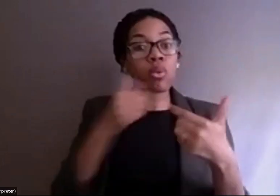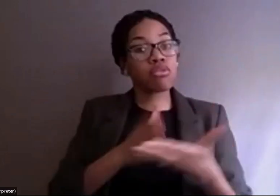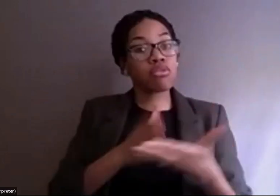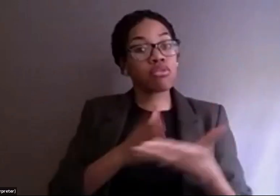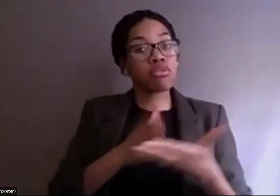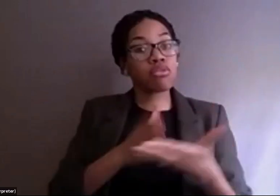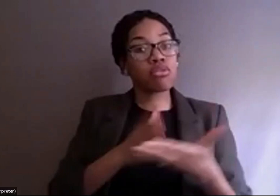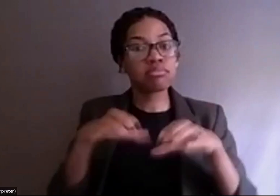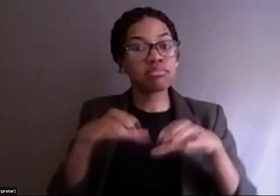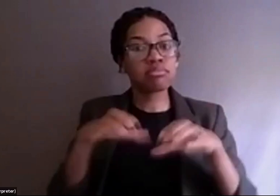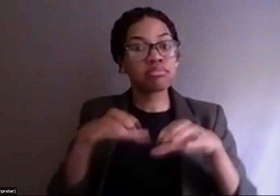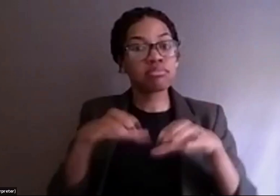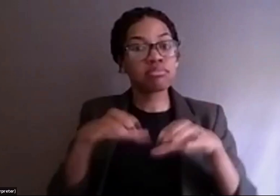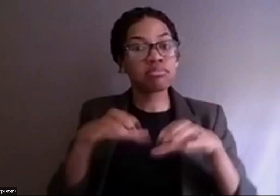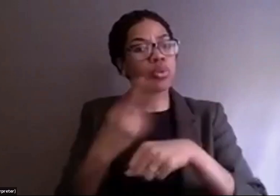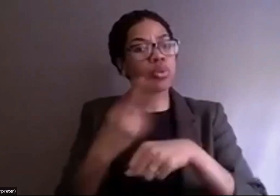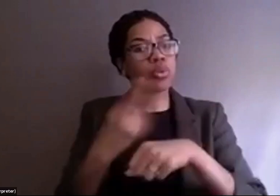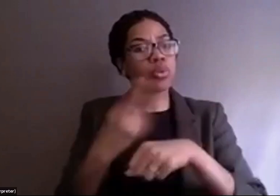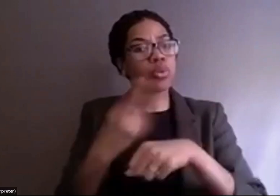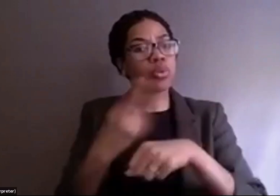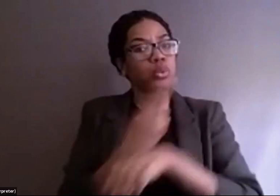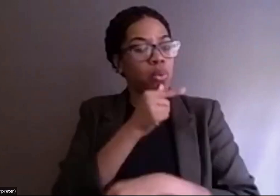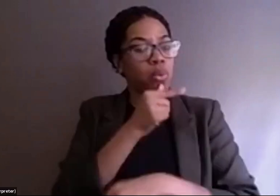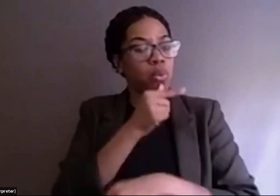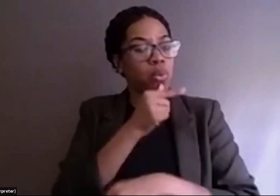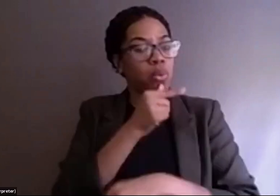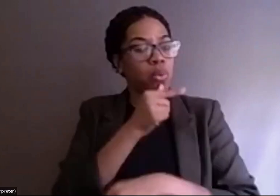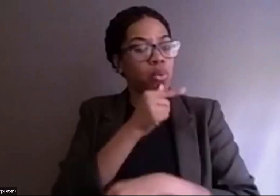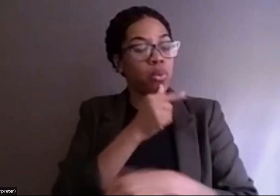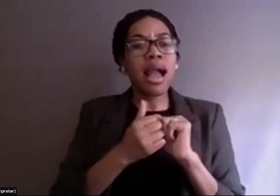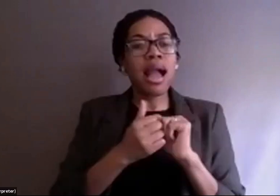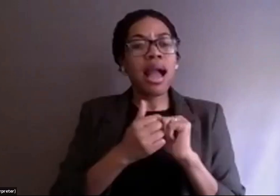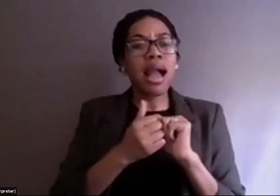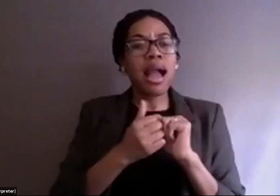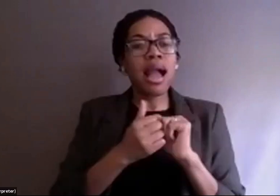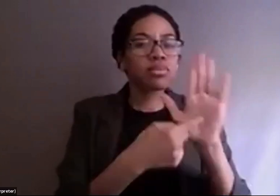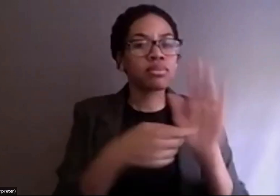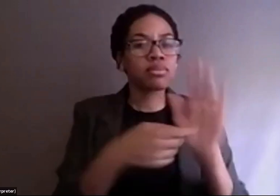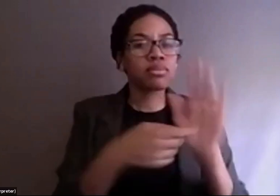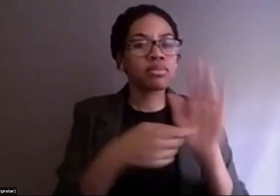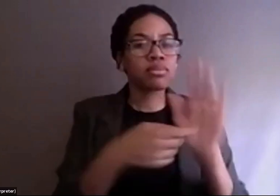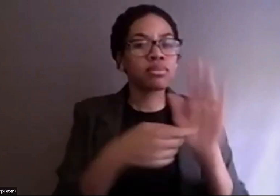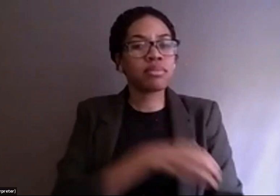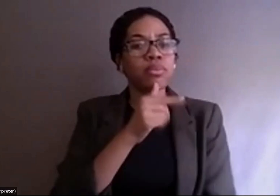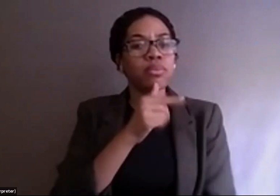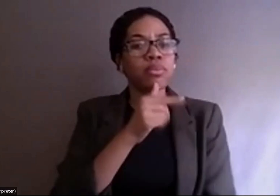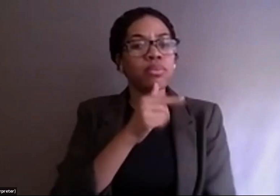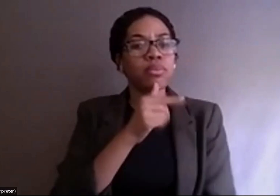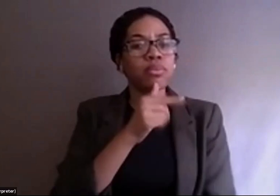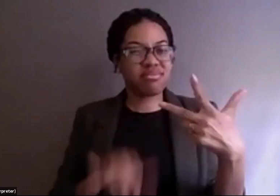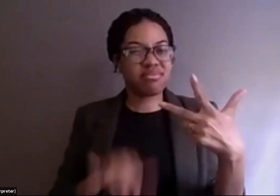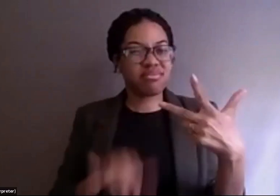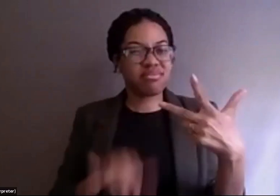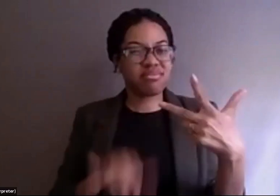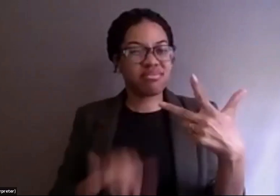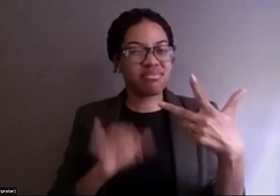But the issue was a problem. Okay, so you now have a population of